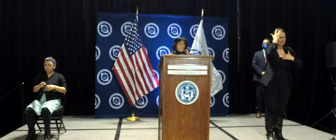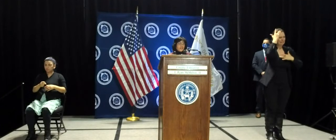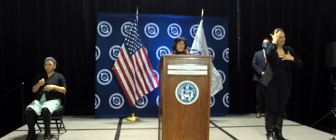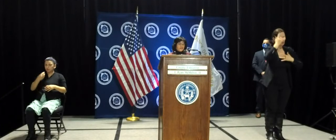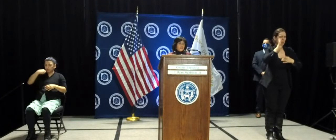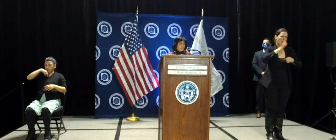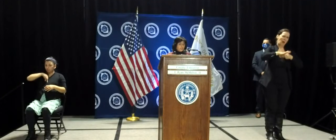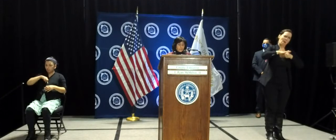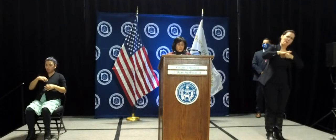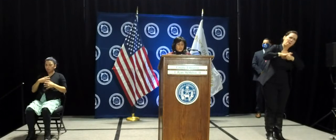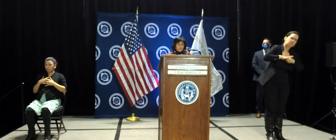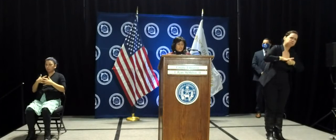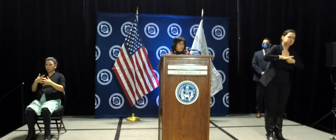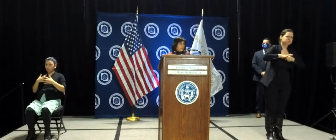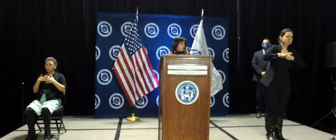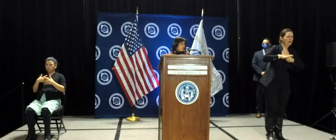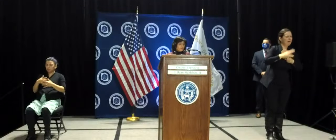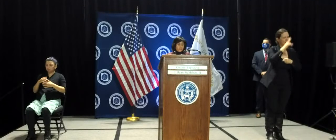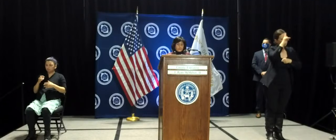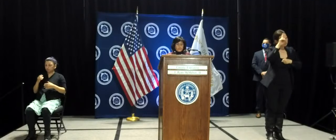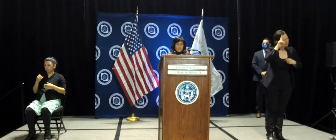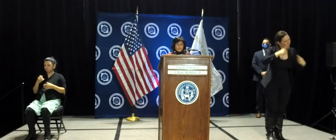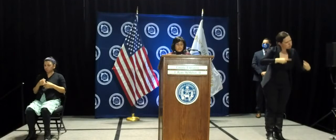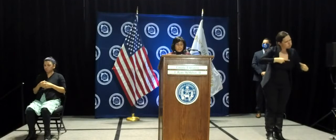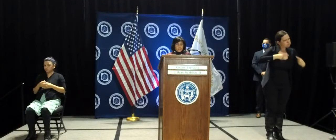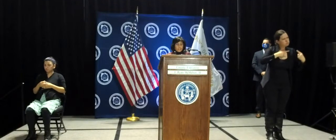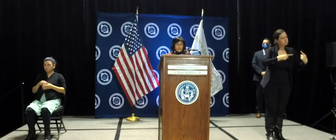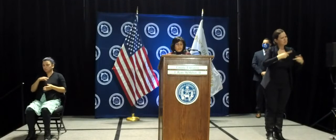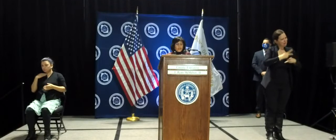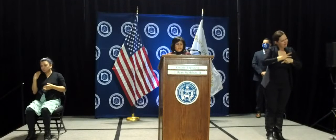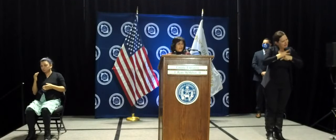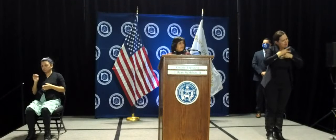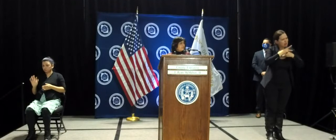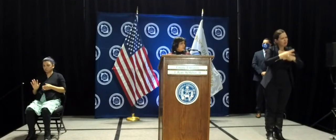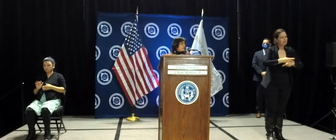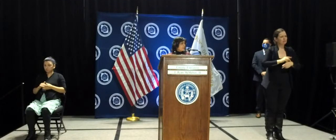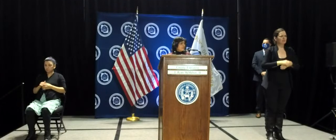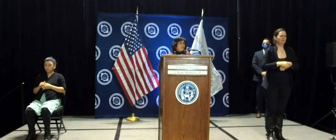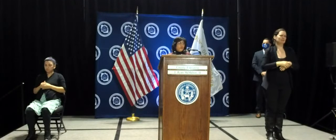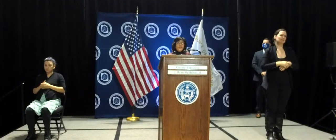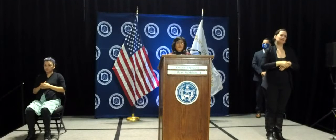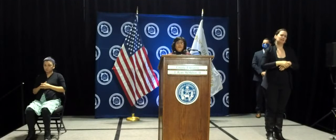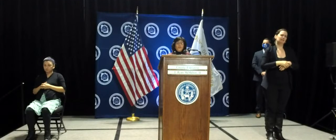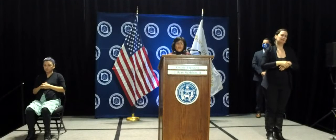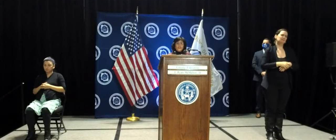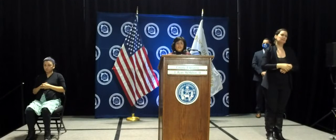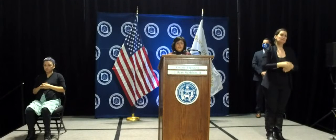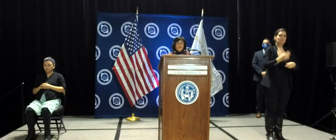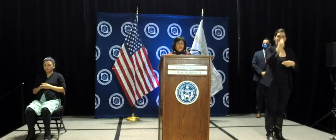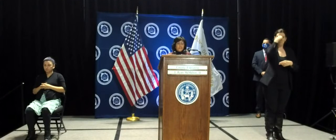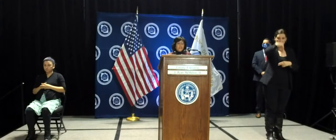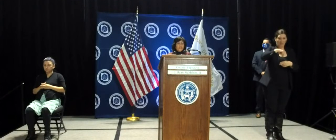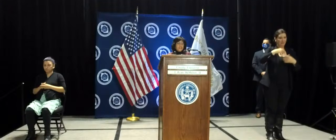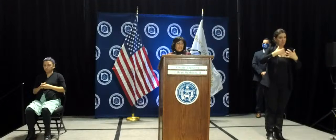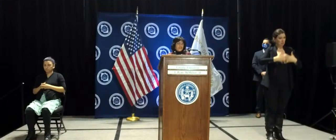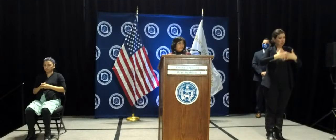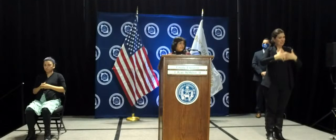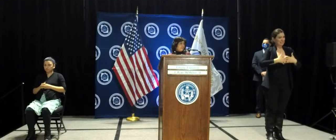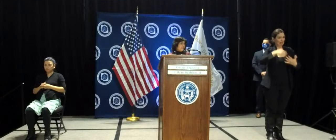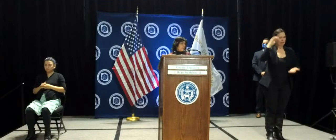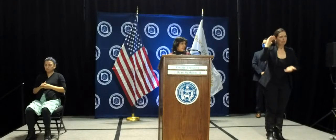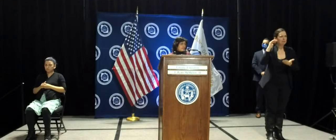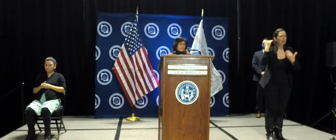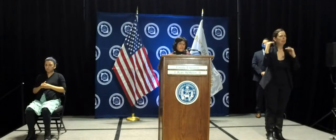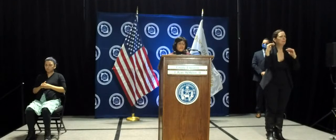seen unfortunate event of loss of life. And that's what is quite a bit of a bothersome to me, as